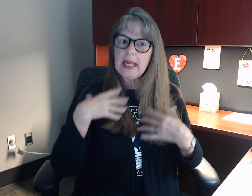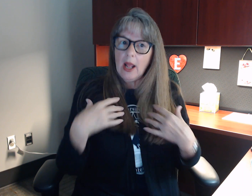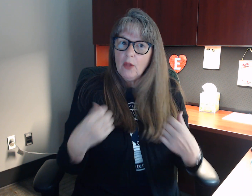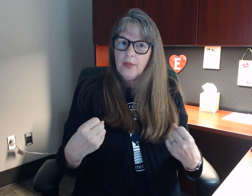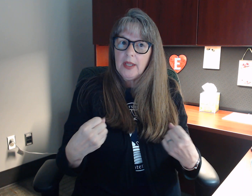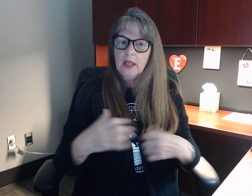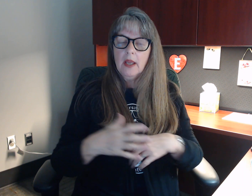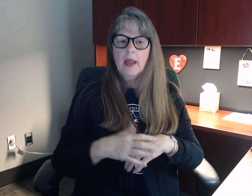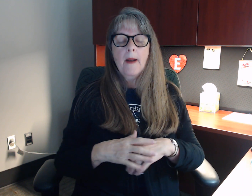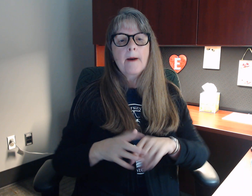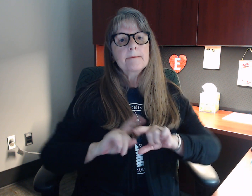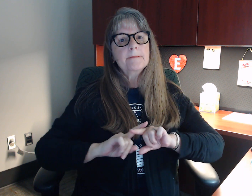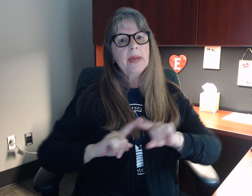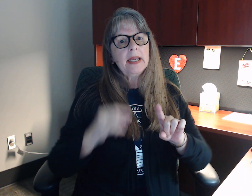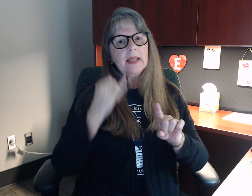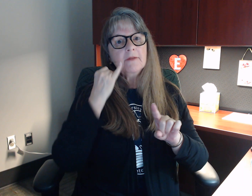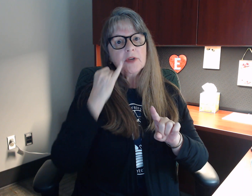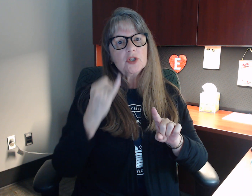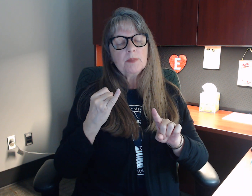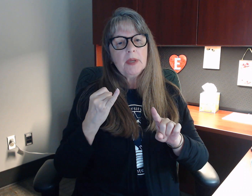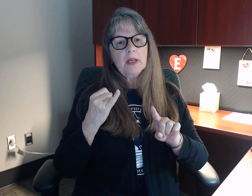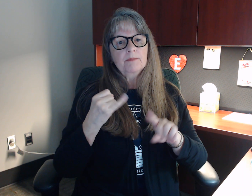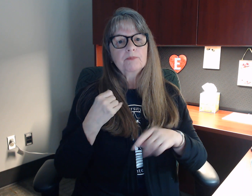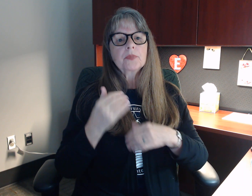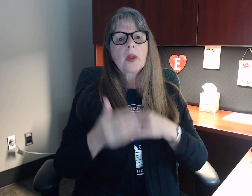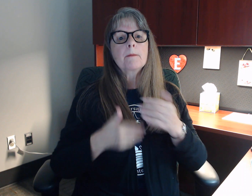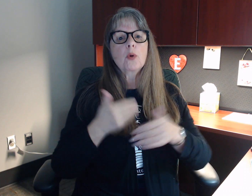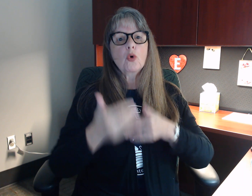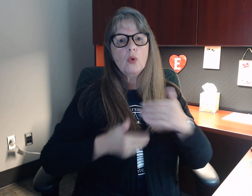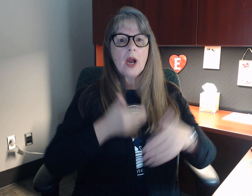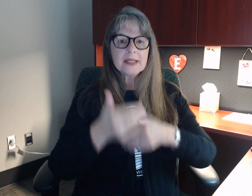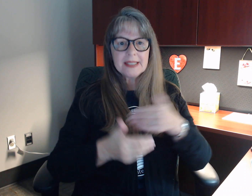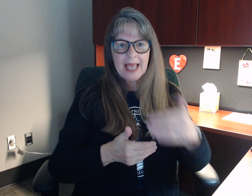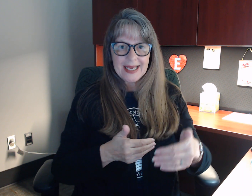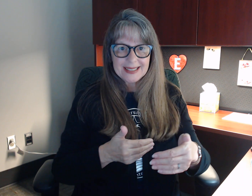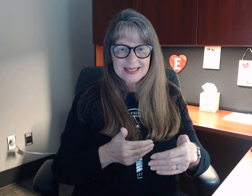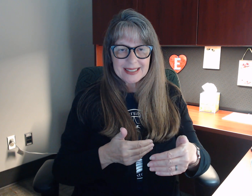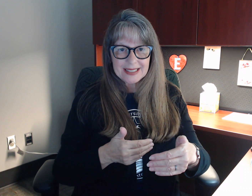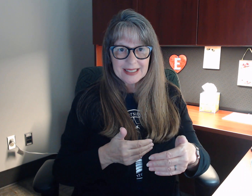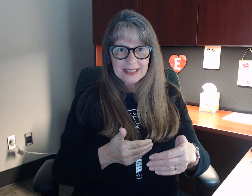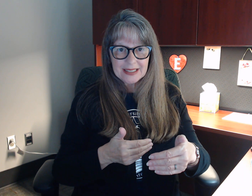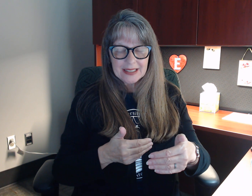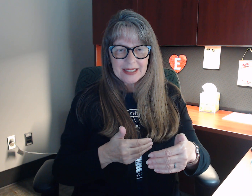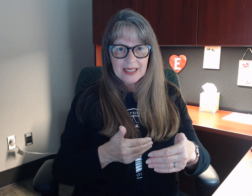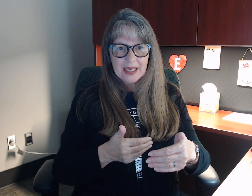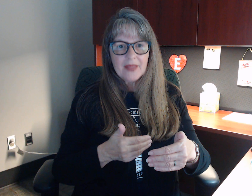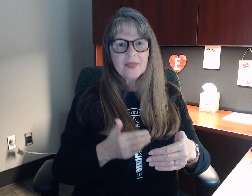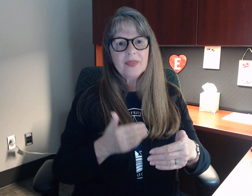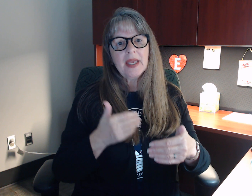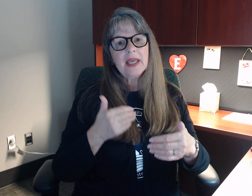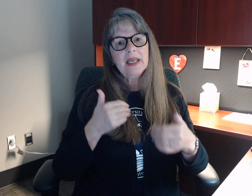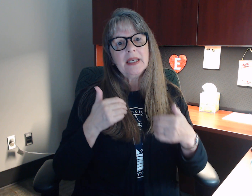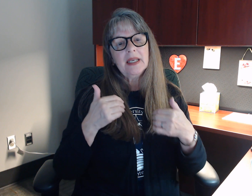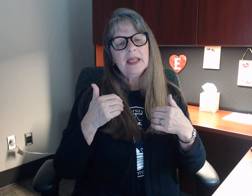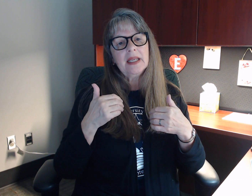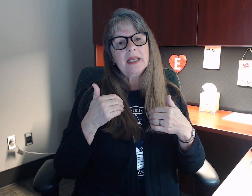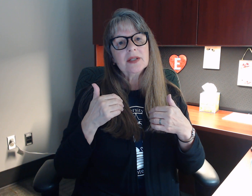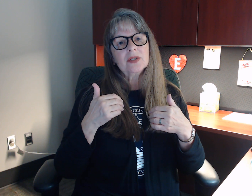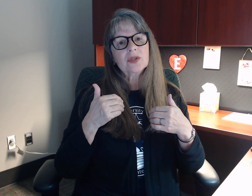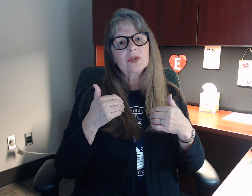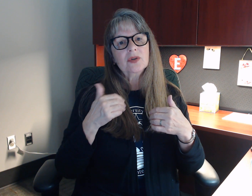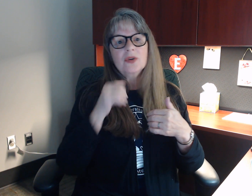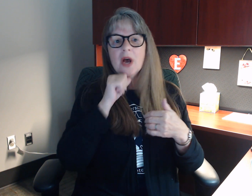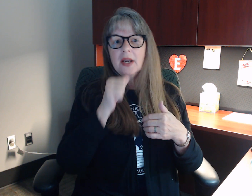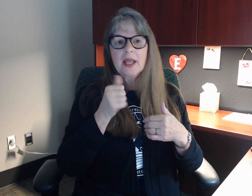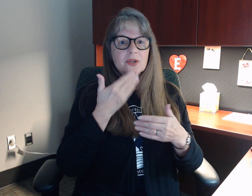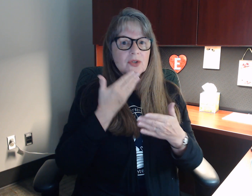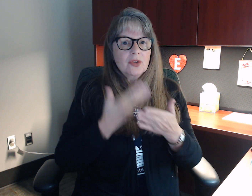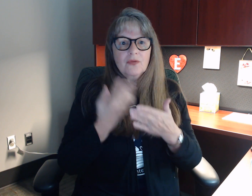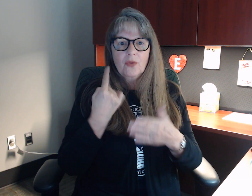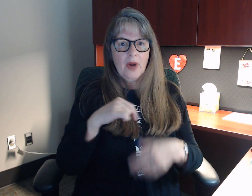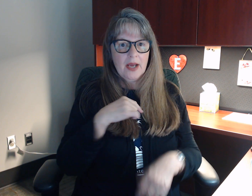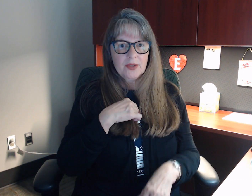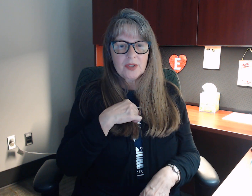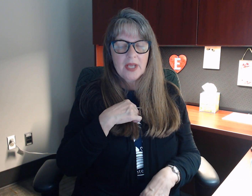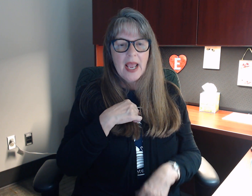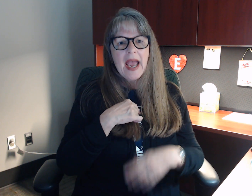healthy, but if it's been processed, then it's not as good for us. And I